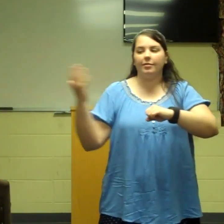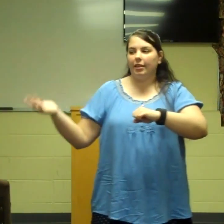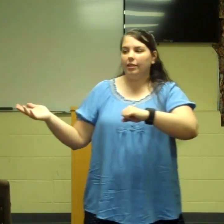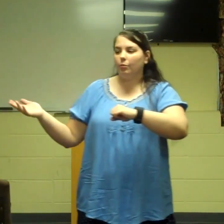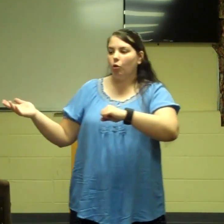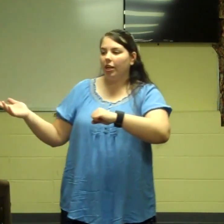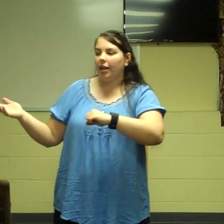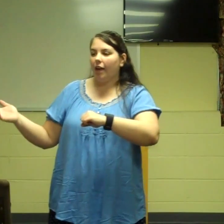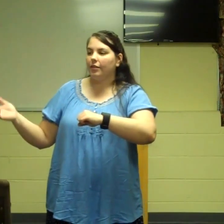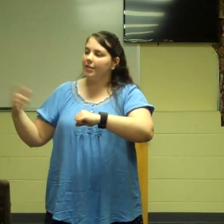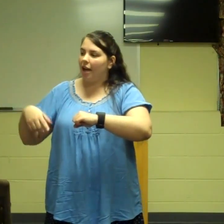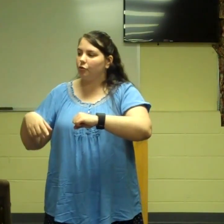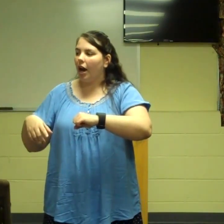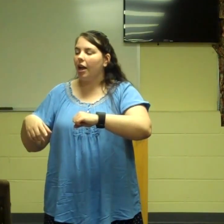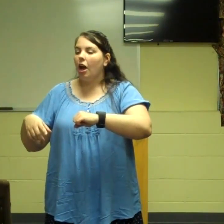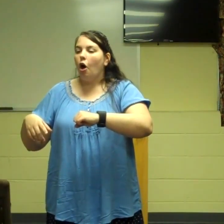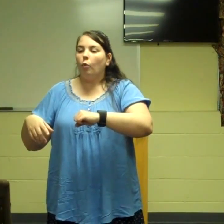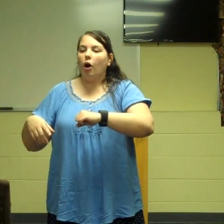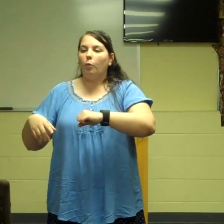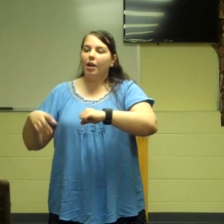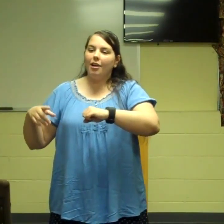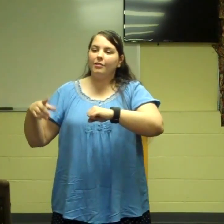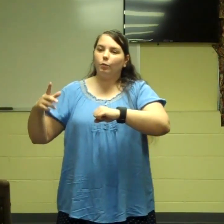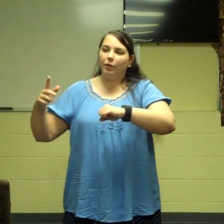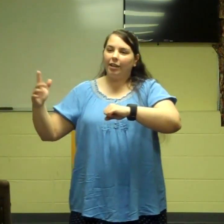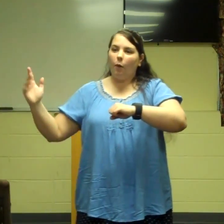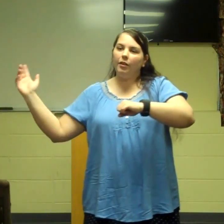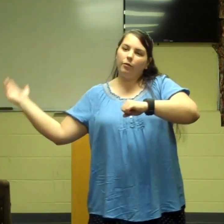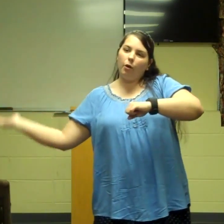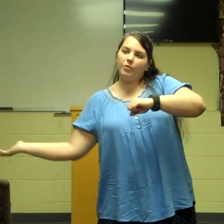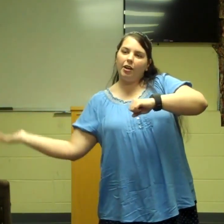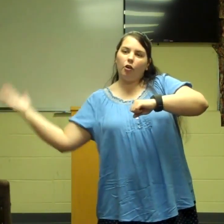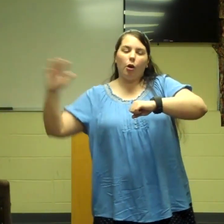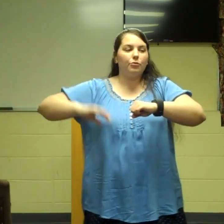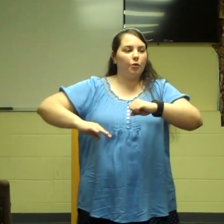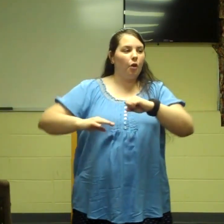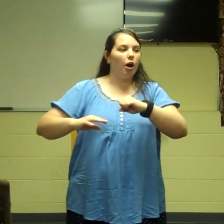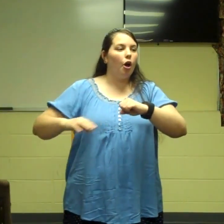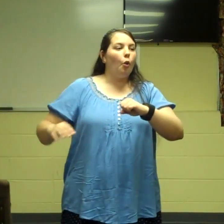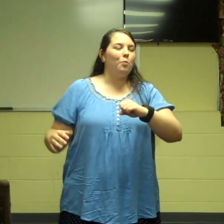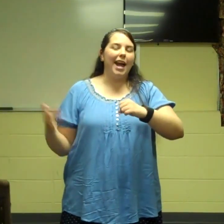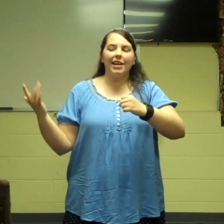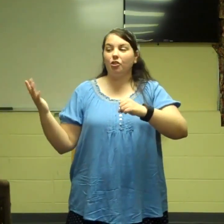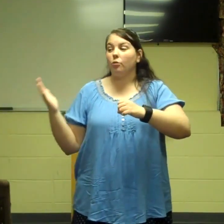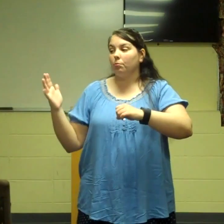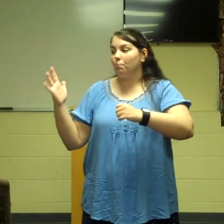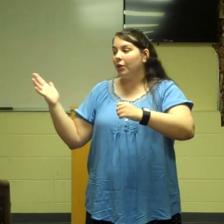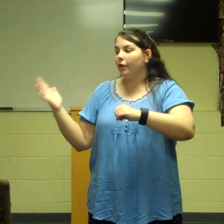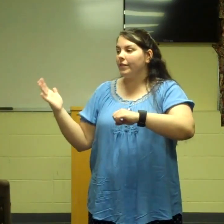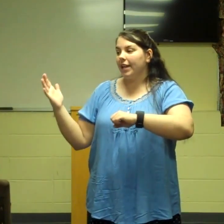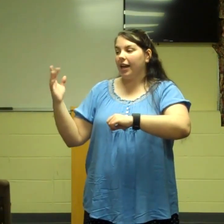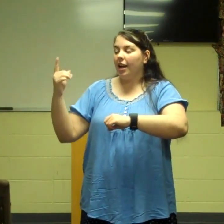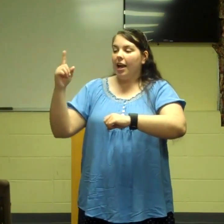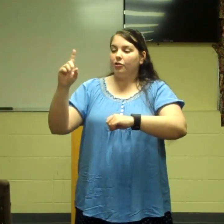rises in the morning and then sets, right? Well, because we can only rotate our arms so far, we kind of start middle of the day. So